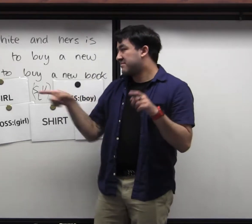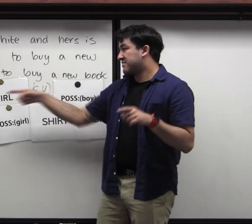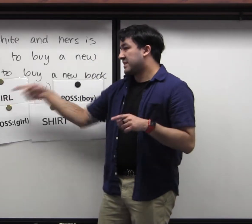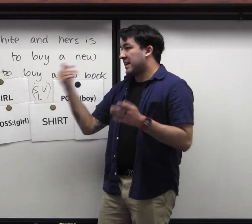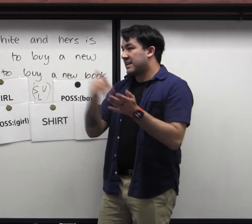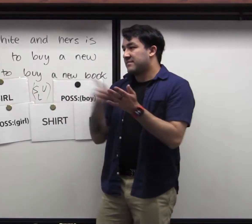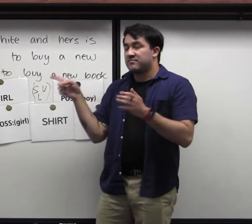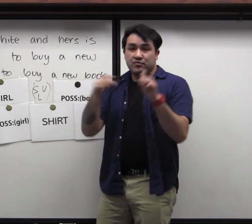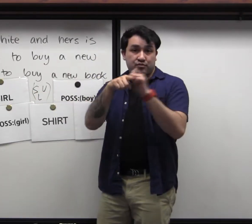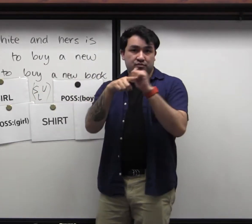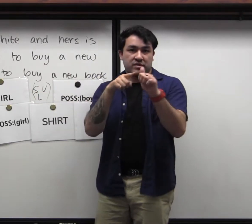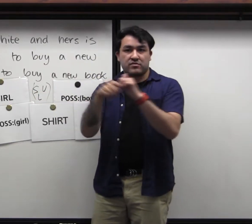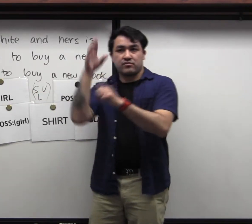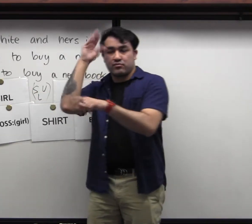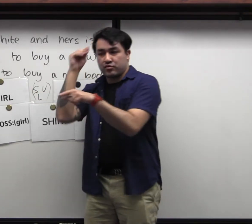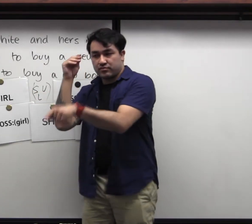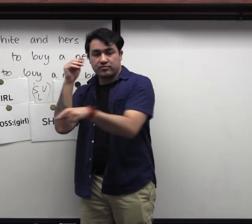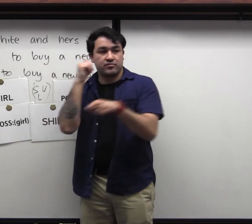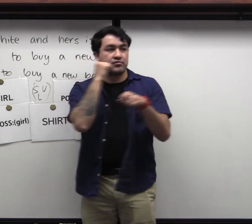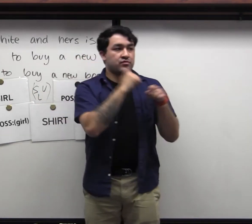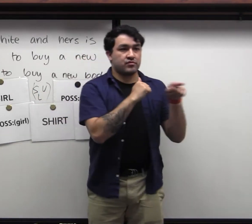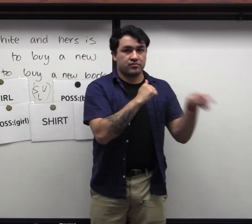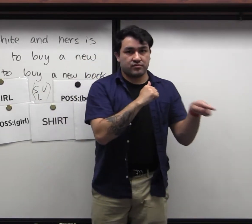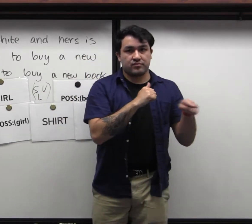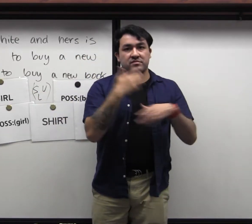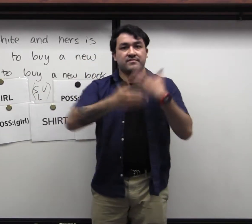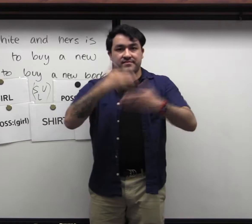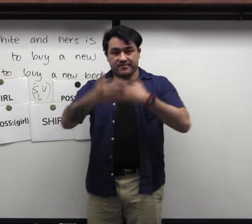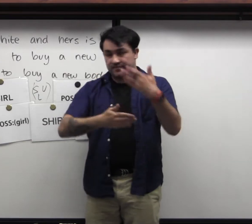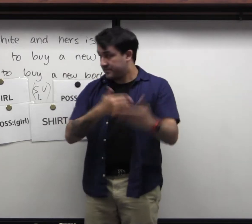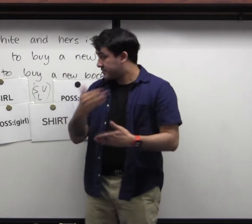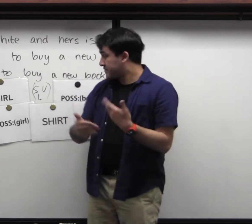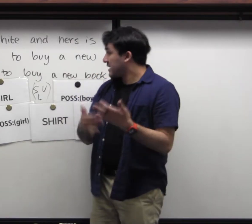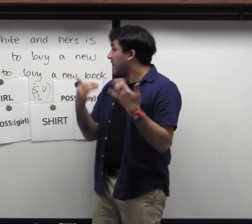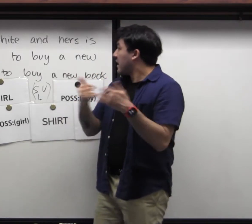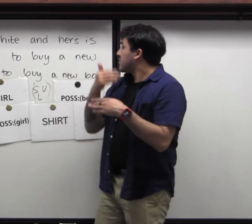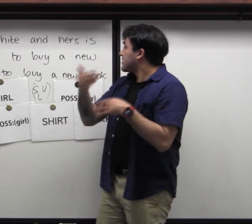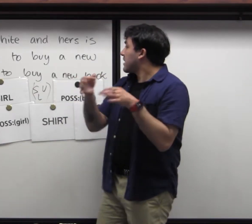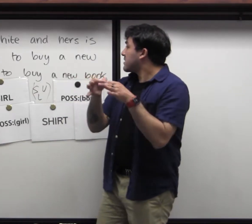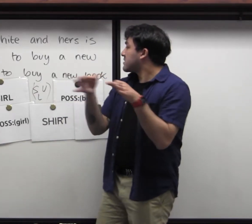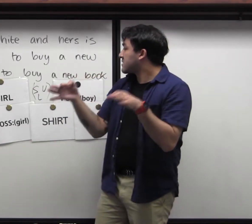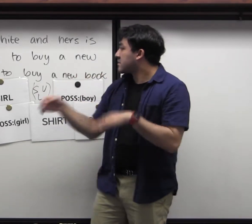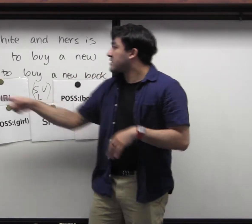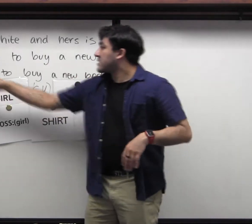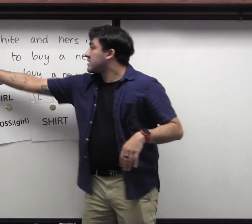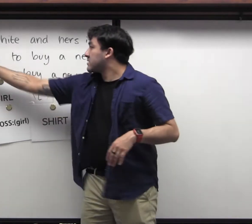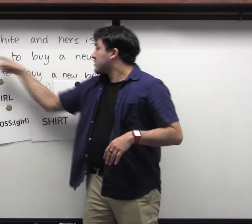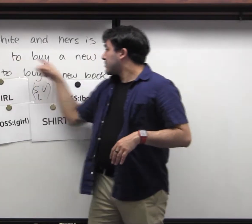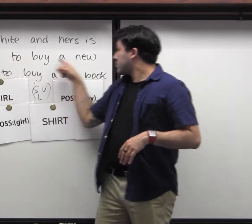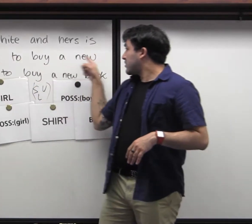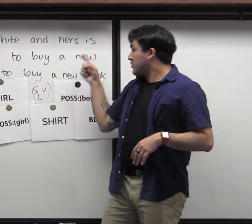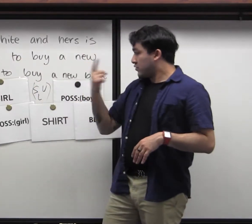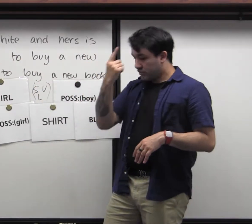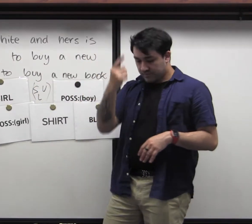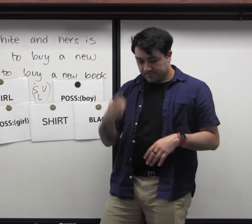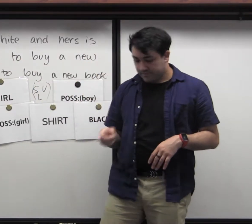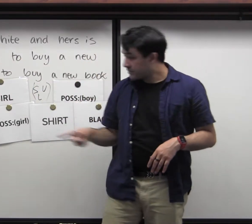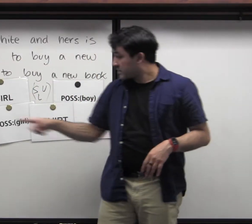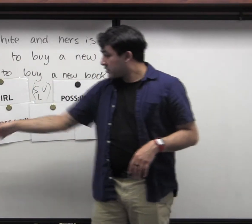boy, his, and in that his, I'm actually setting it up. I'm not pointing, right? I'm going to use the possessive pronoun. So boy,